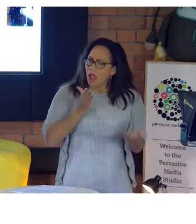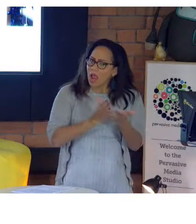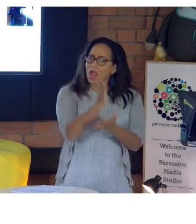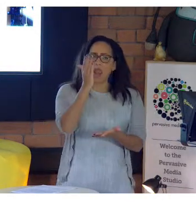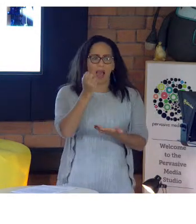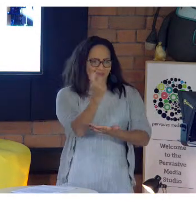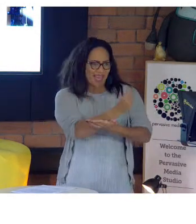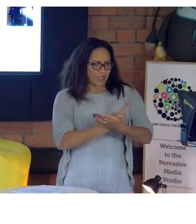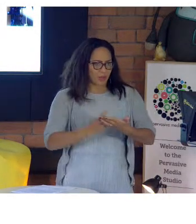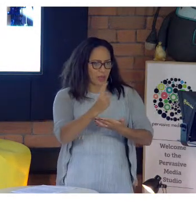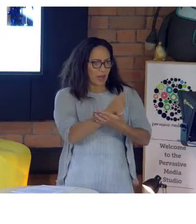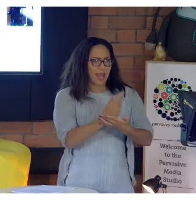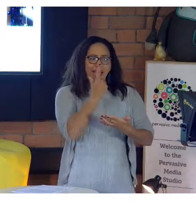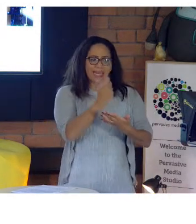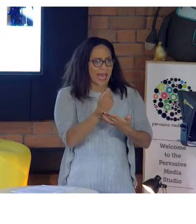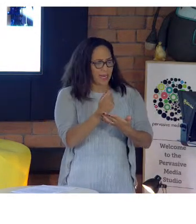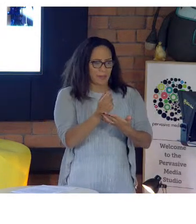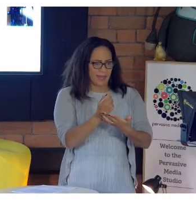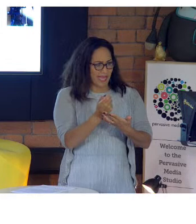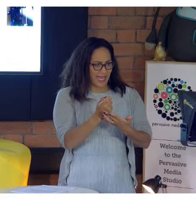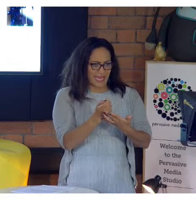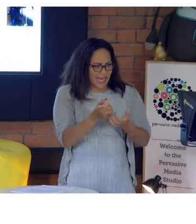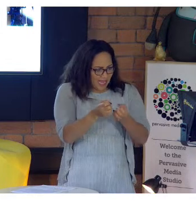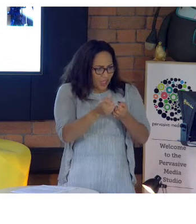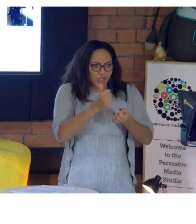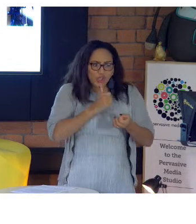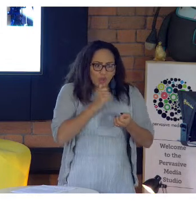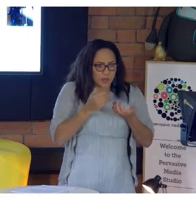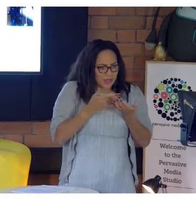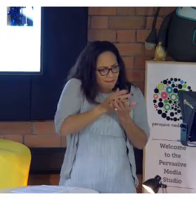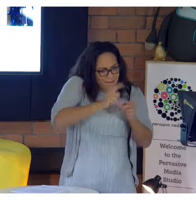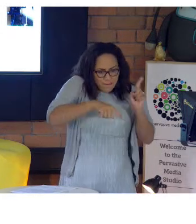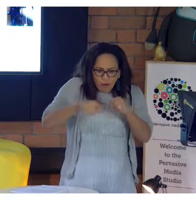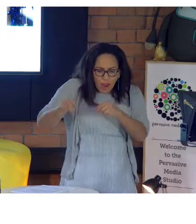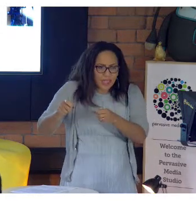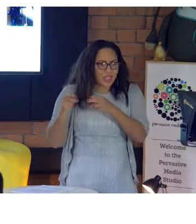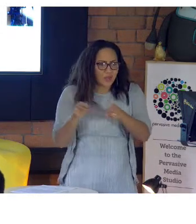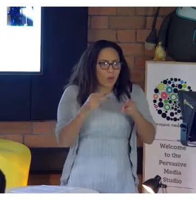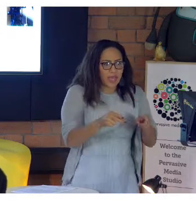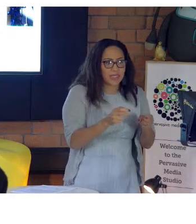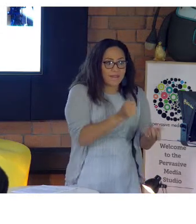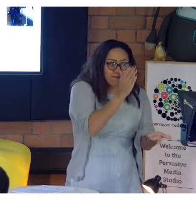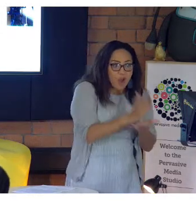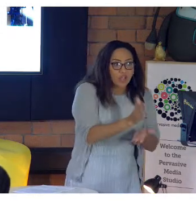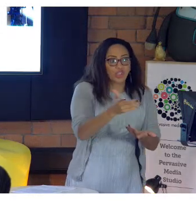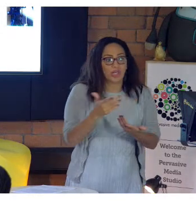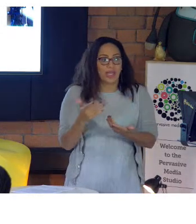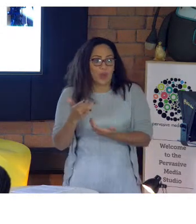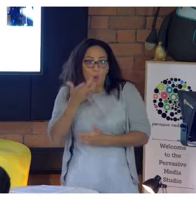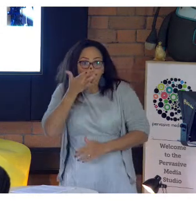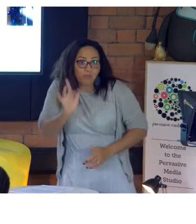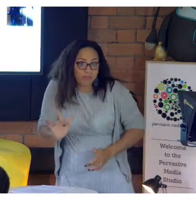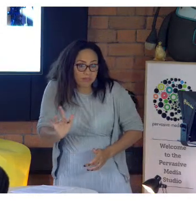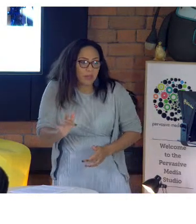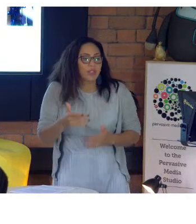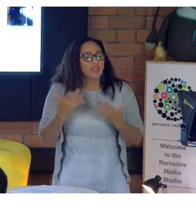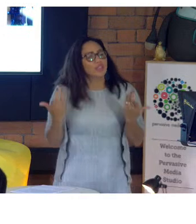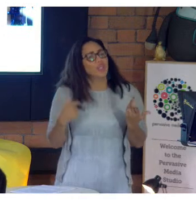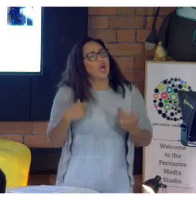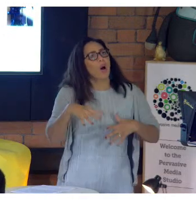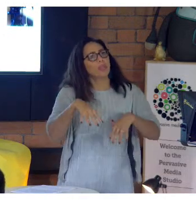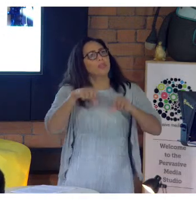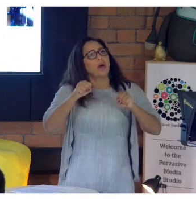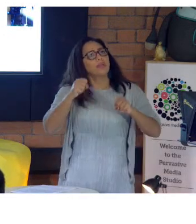transform physical and virtual environments and be a performance in its own right. So this brought me to